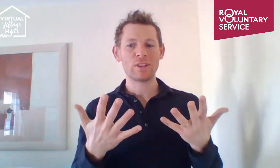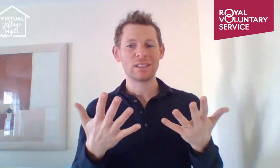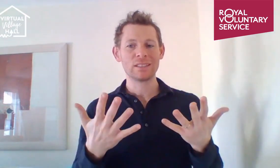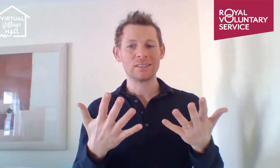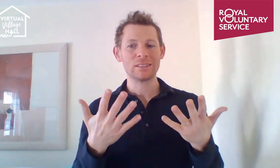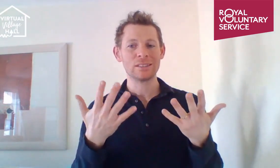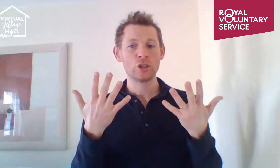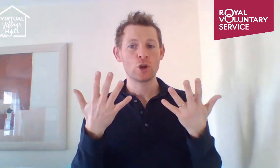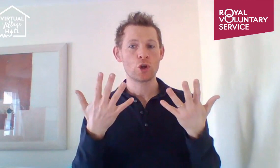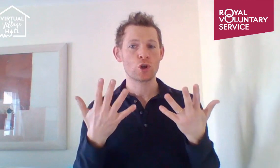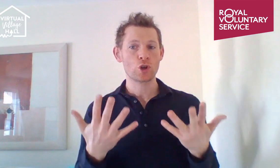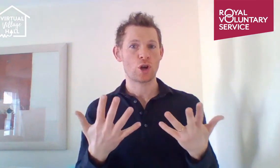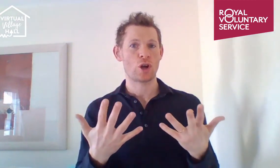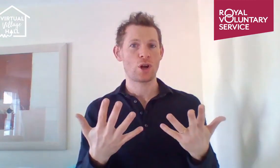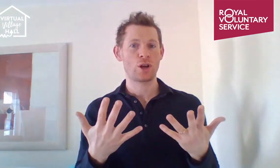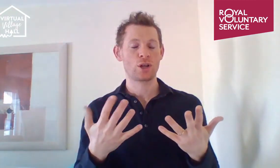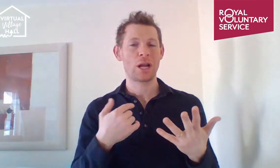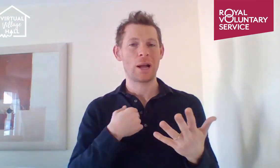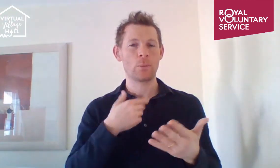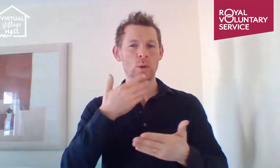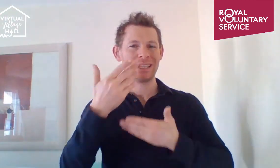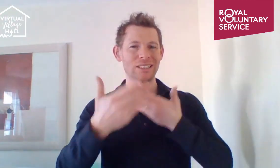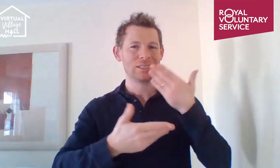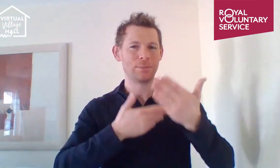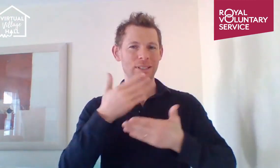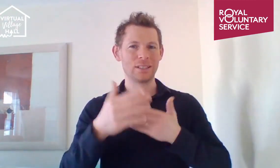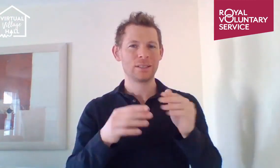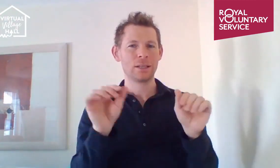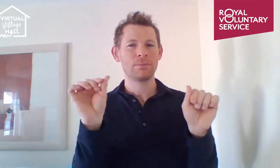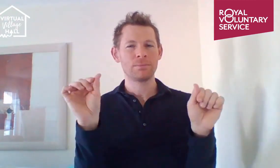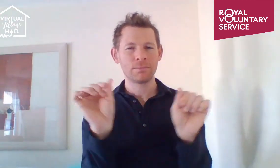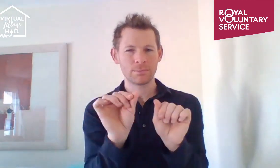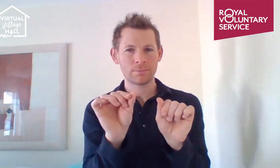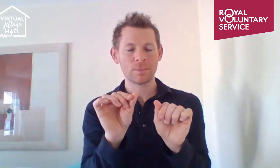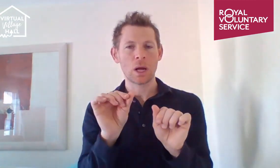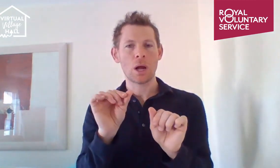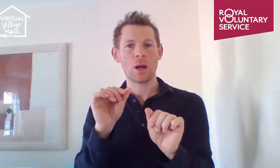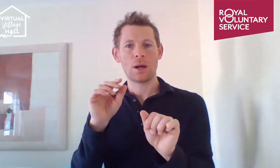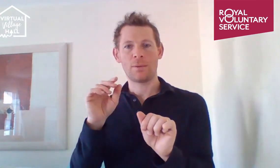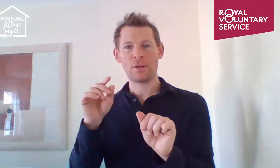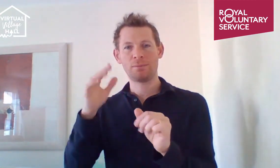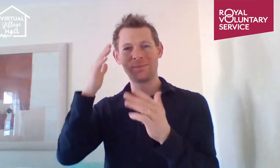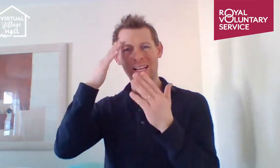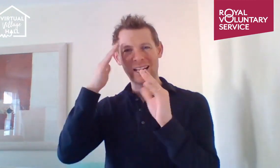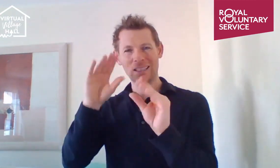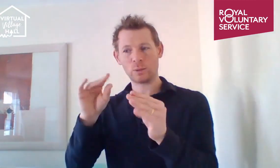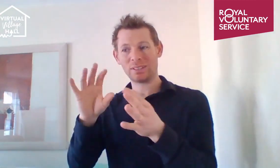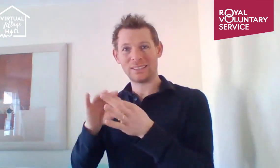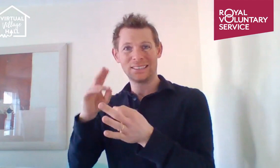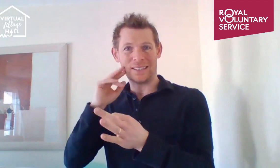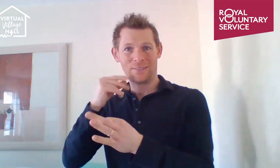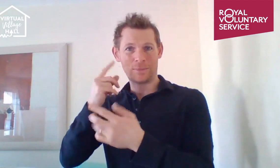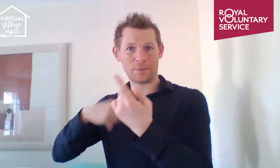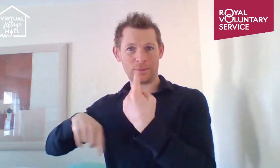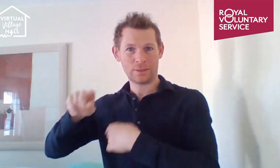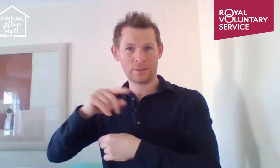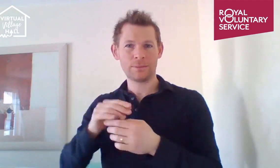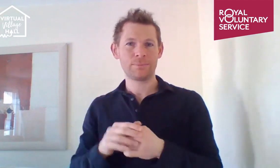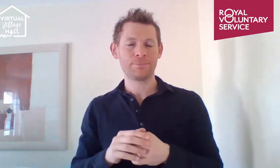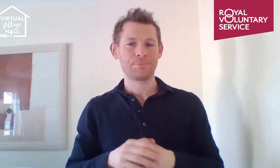Okay, so now I'm going to talk to you a wee bit about education and what education is